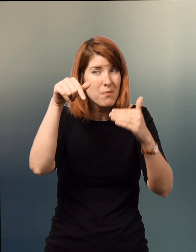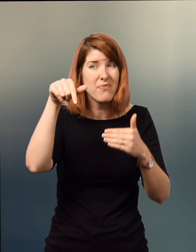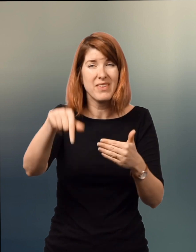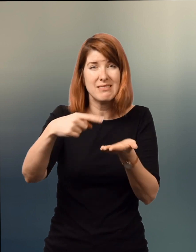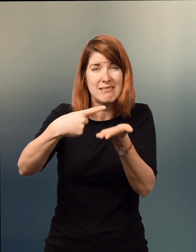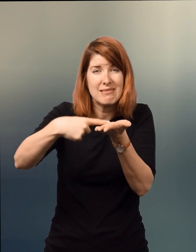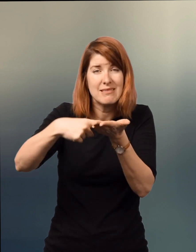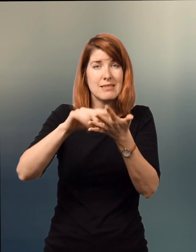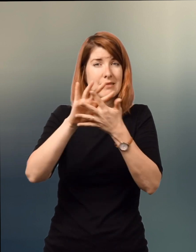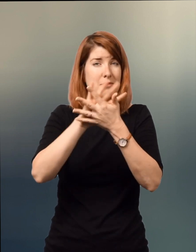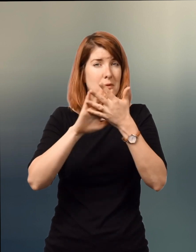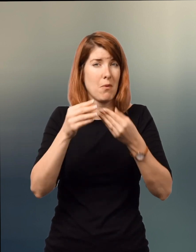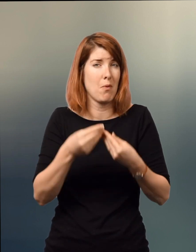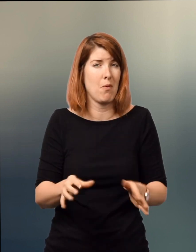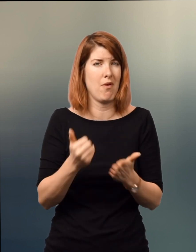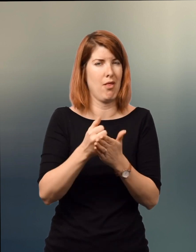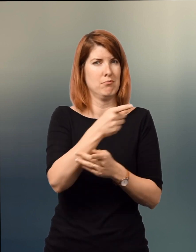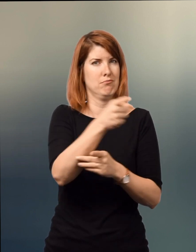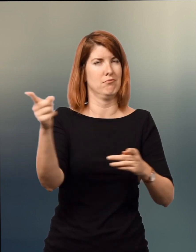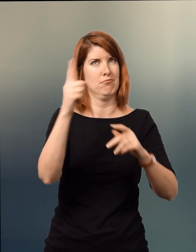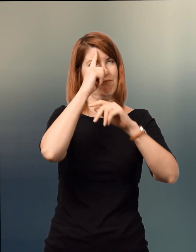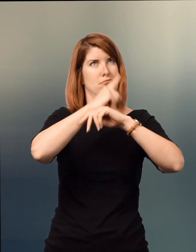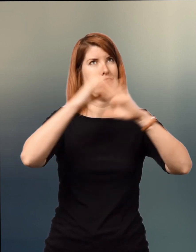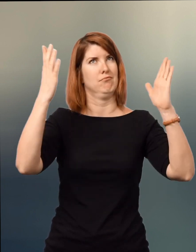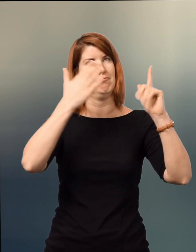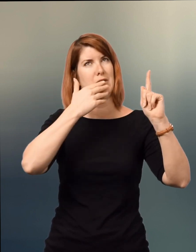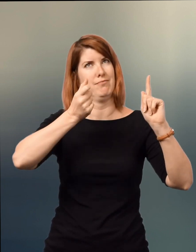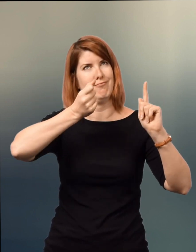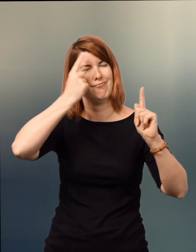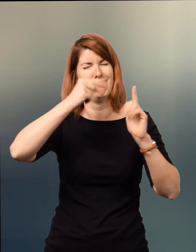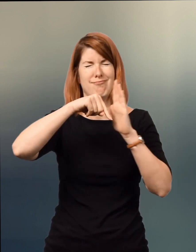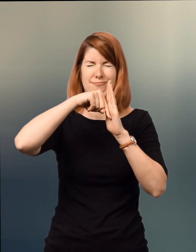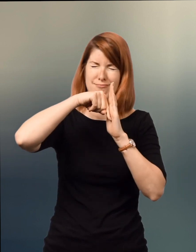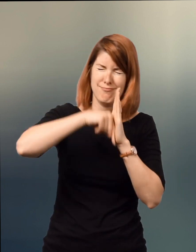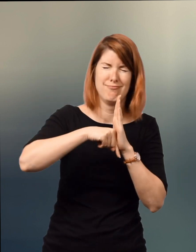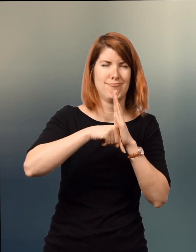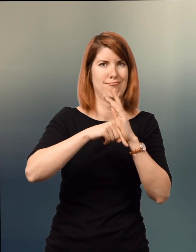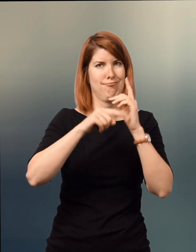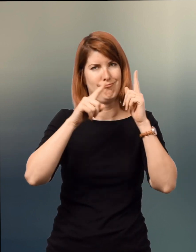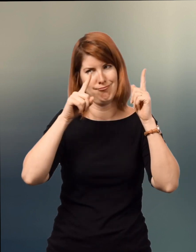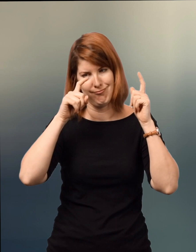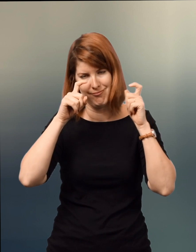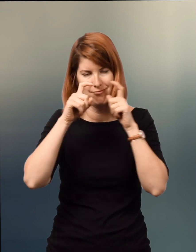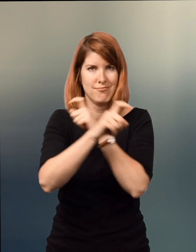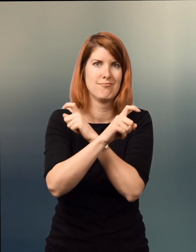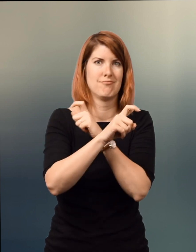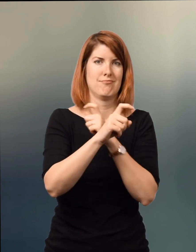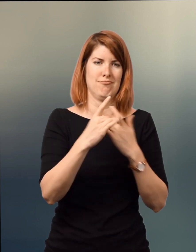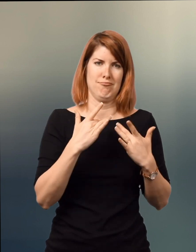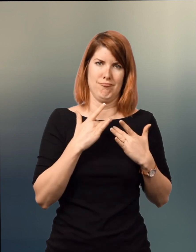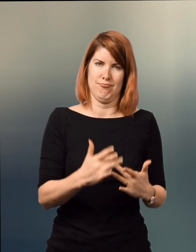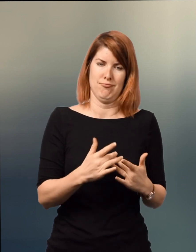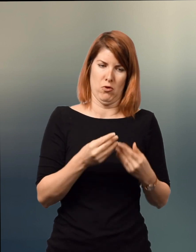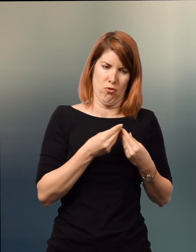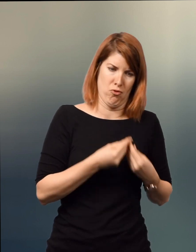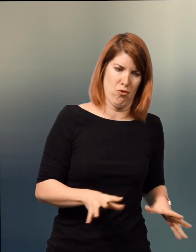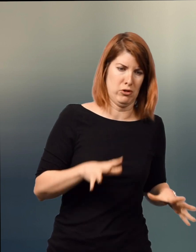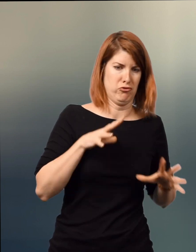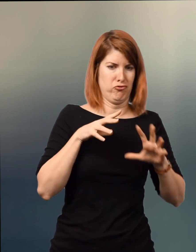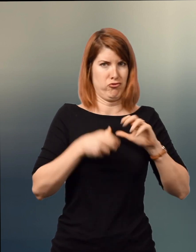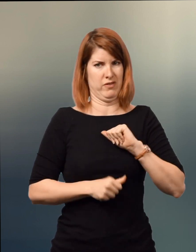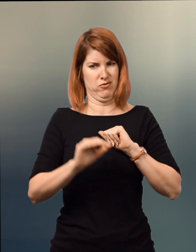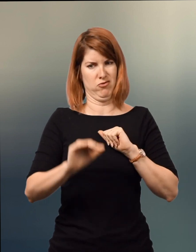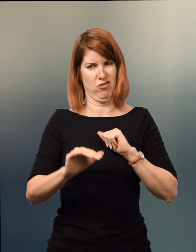this discussion about ambiguous loss allows you to have a better grasp of the immense and complicated nature of the loss and grief that